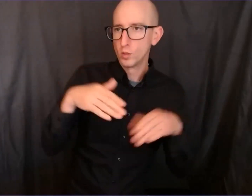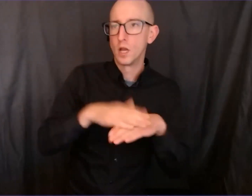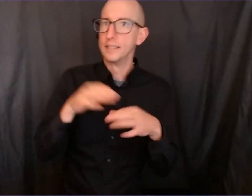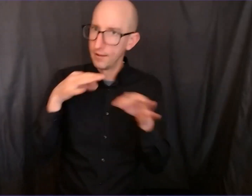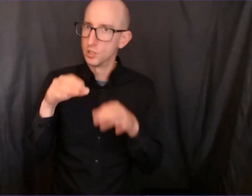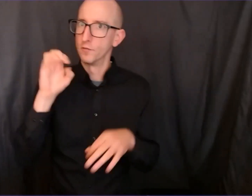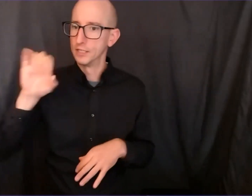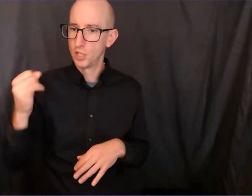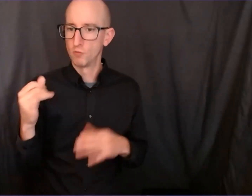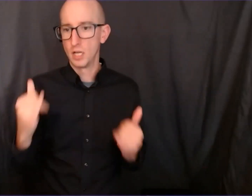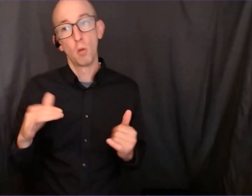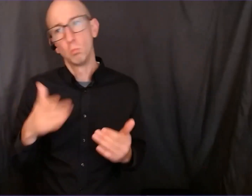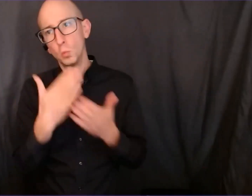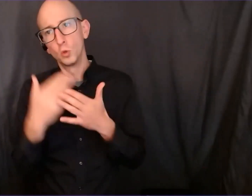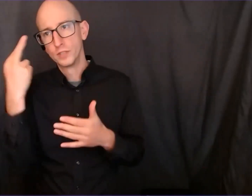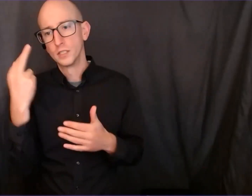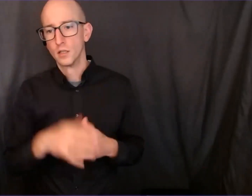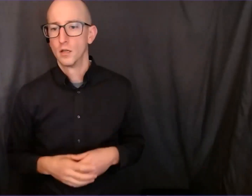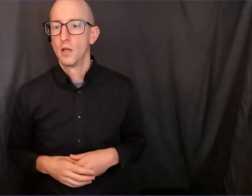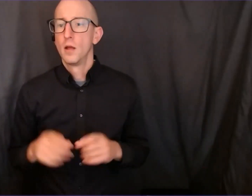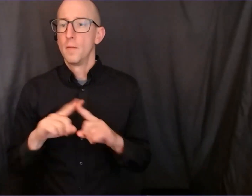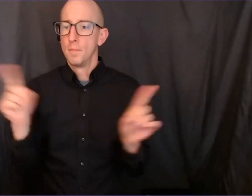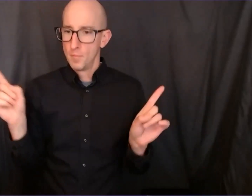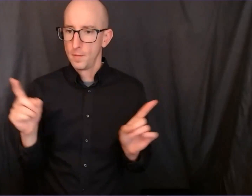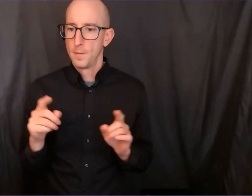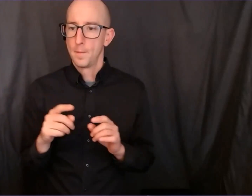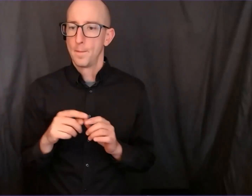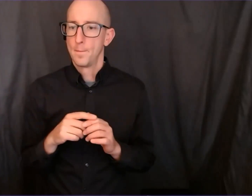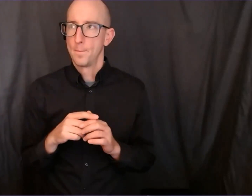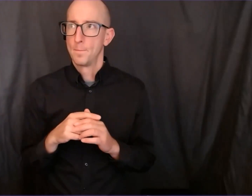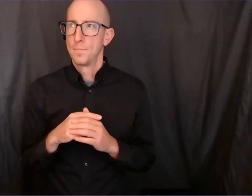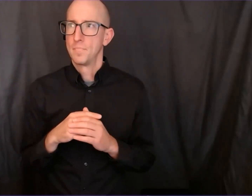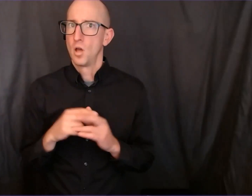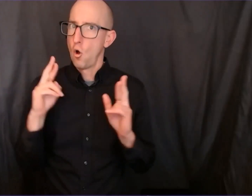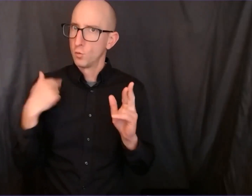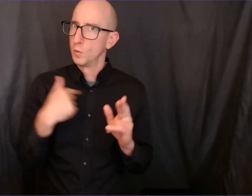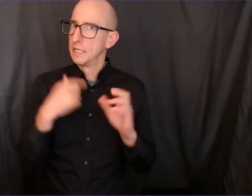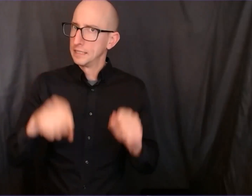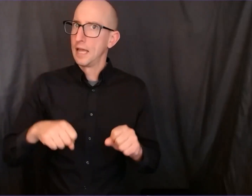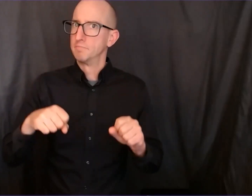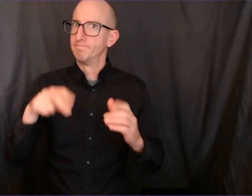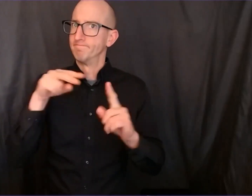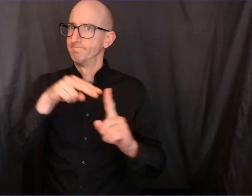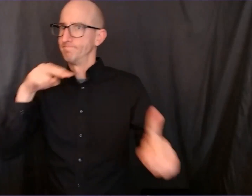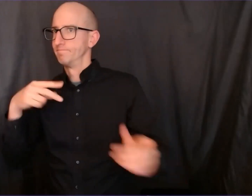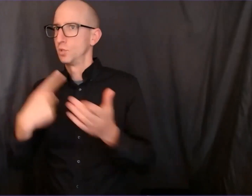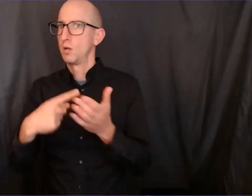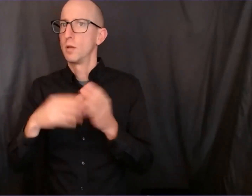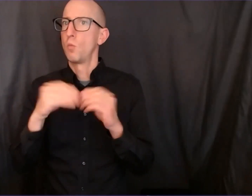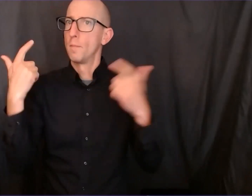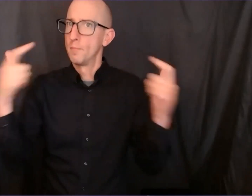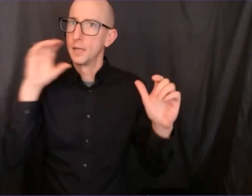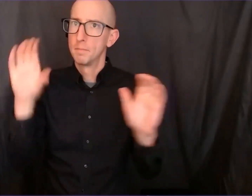rightfully so, but I do hope that we are able to talk about some of those big picture issues and ways that